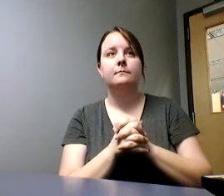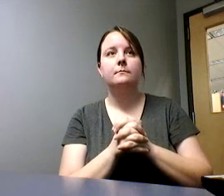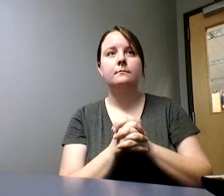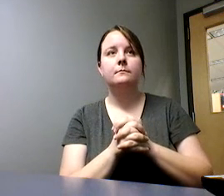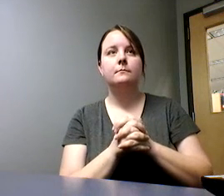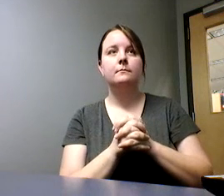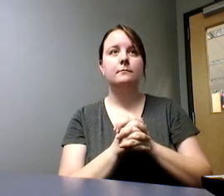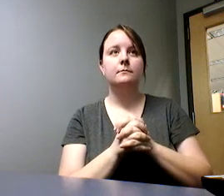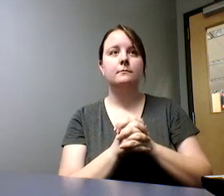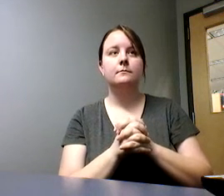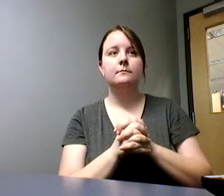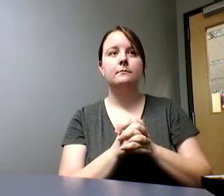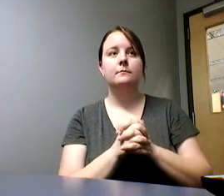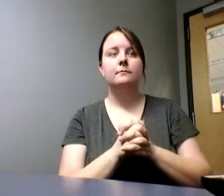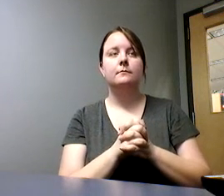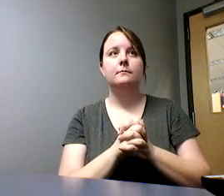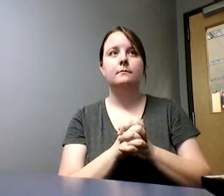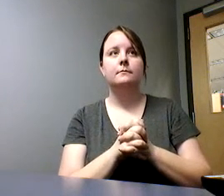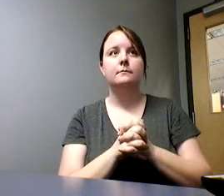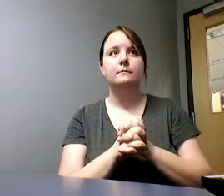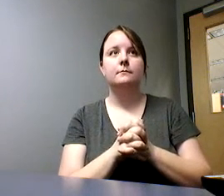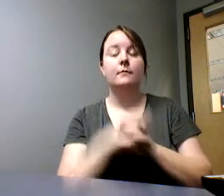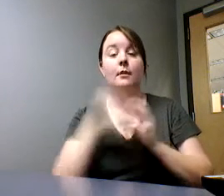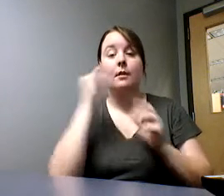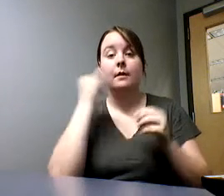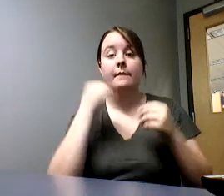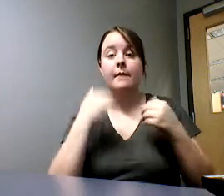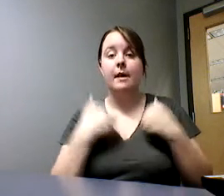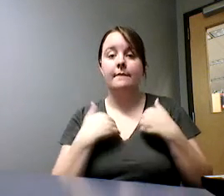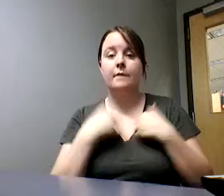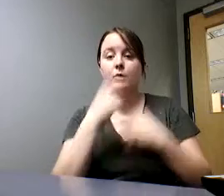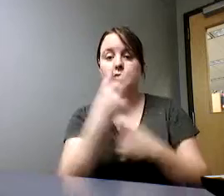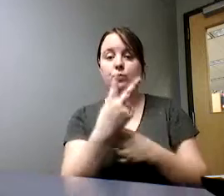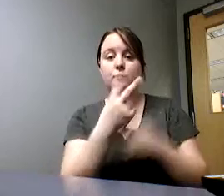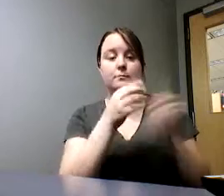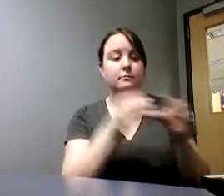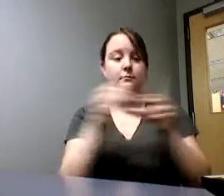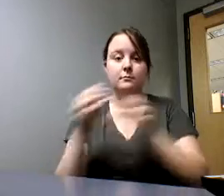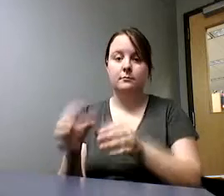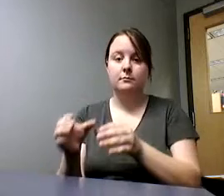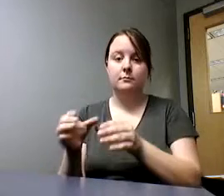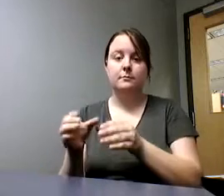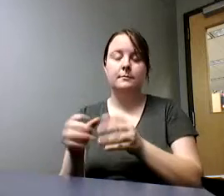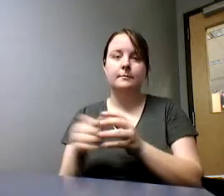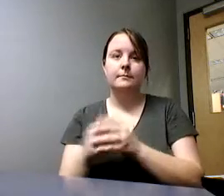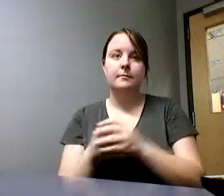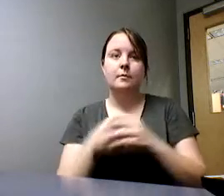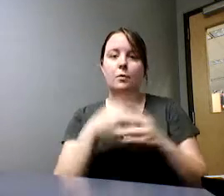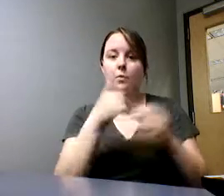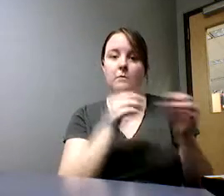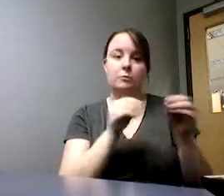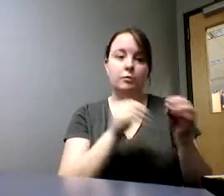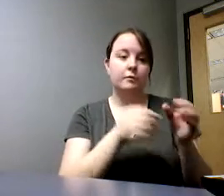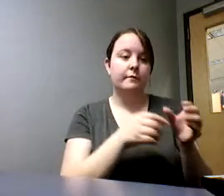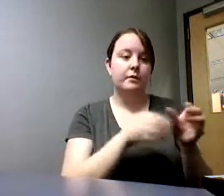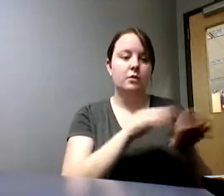If you take two sets of water molecules, one moving very slow, one moving very quickly, the